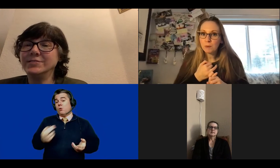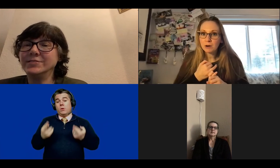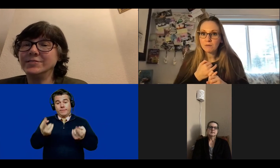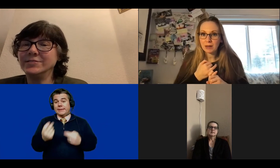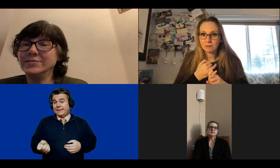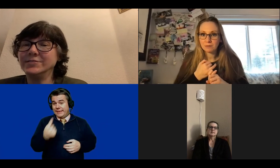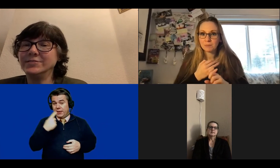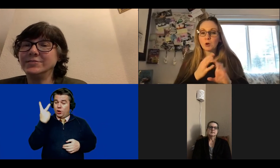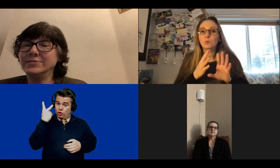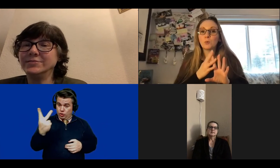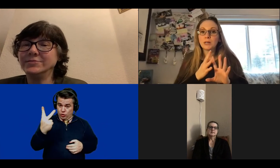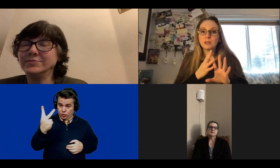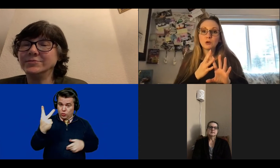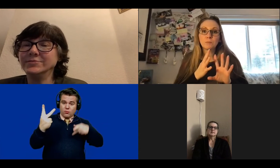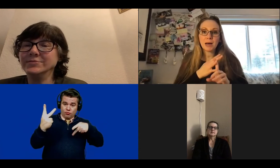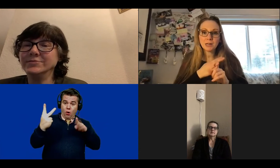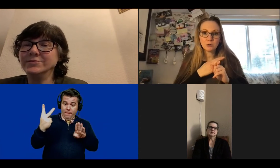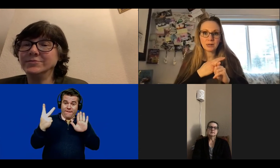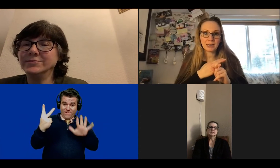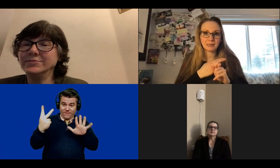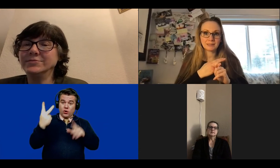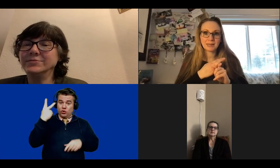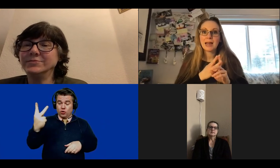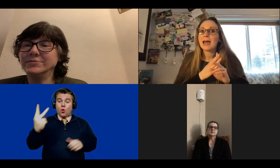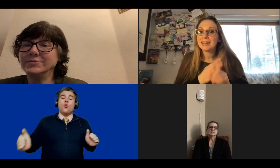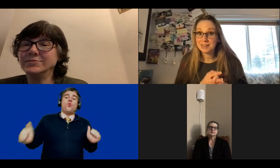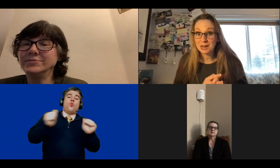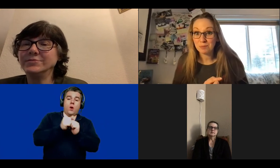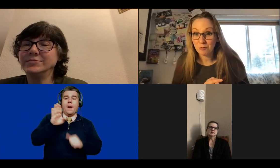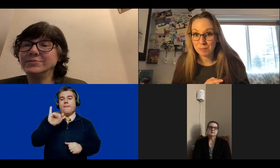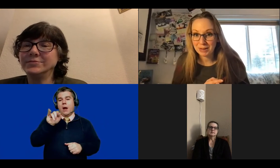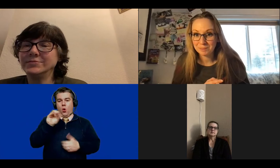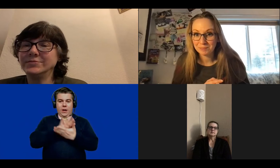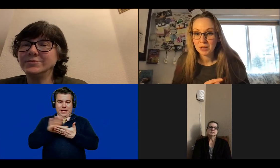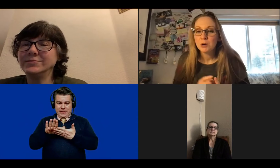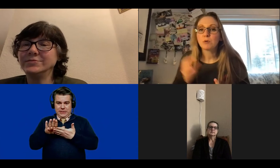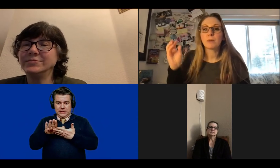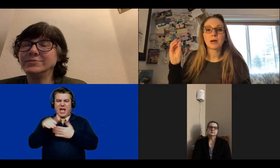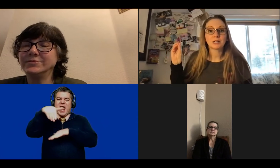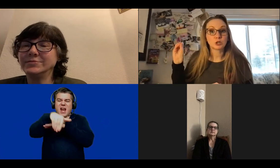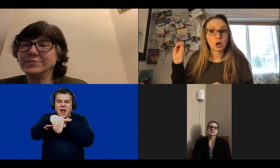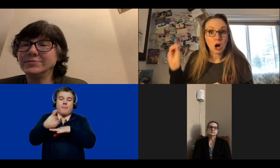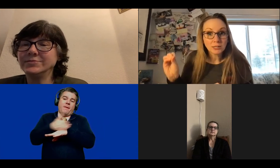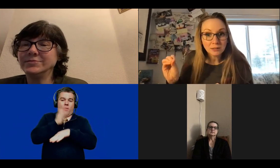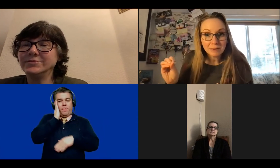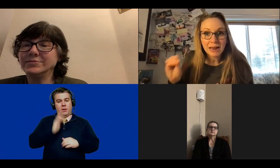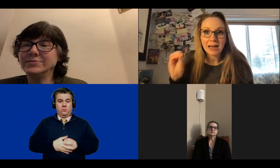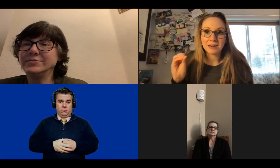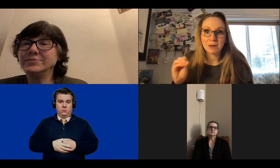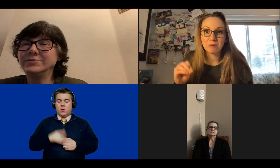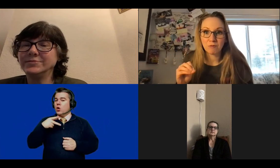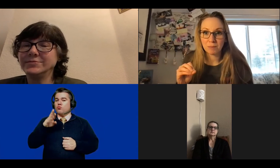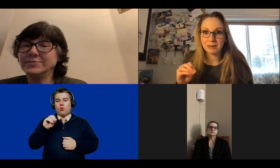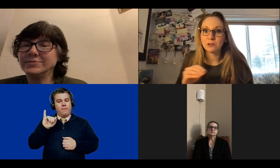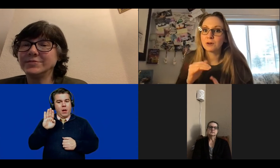2 PROBIO5 with your BioCleanse at night before bed. Probiotics are awesome